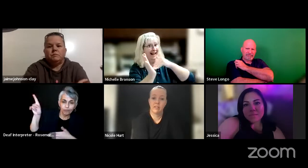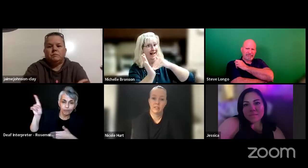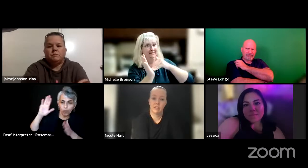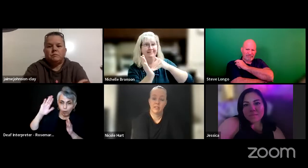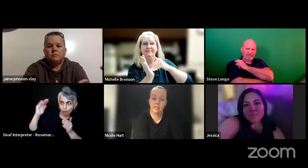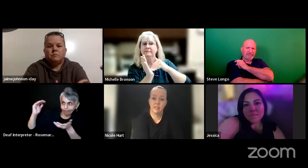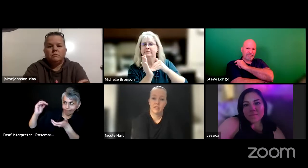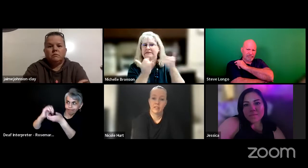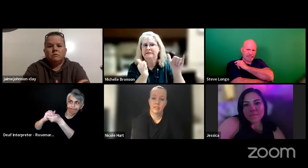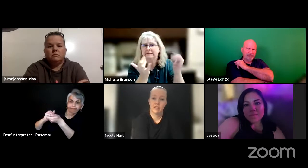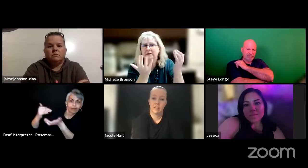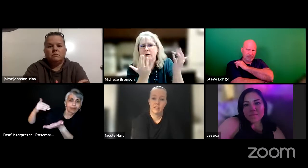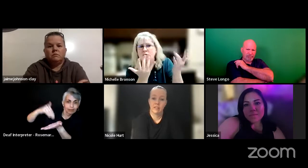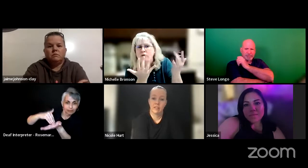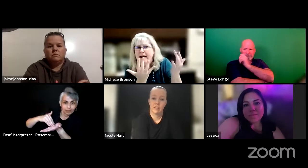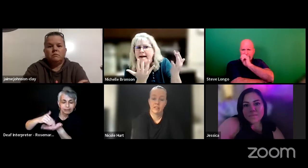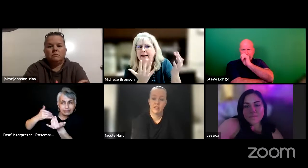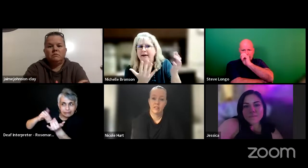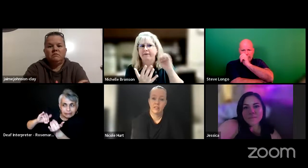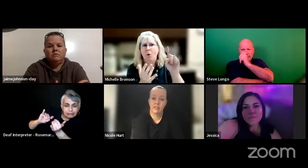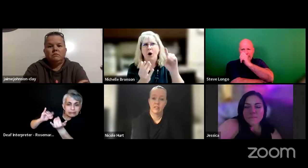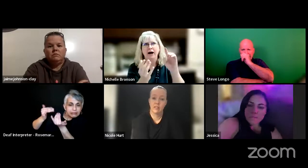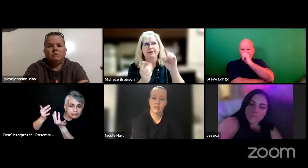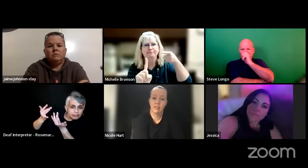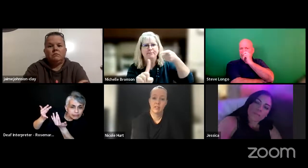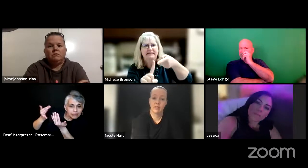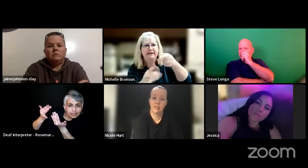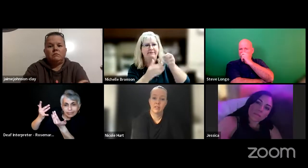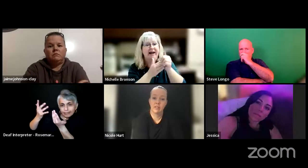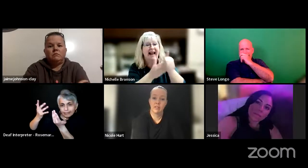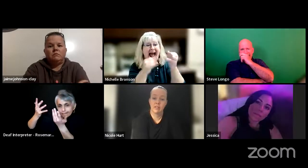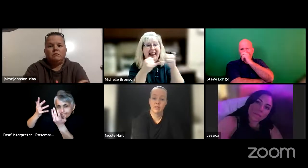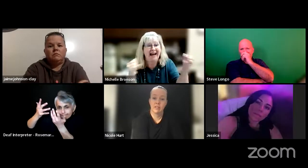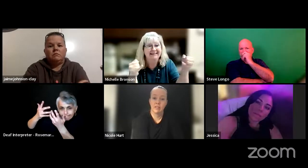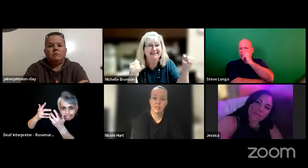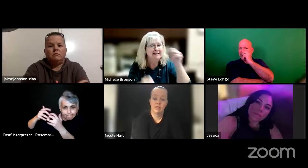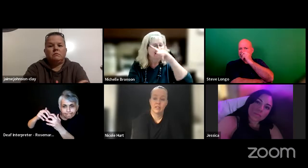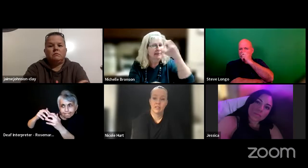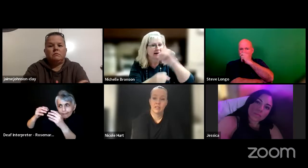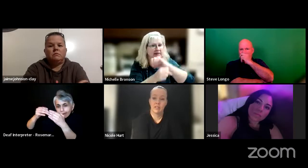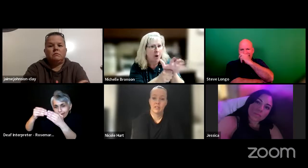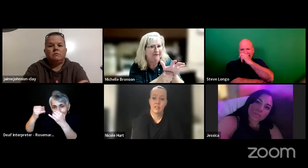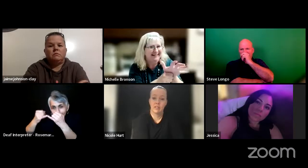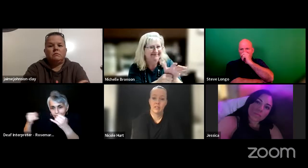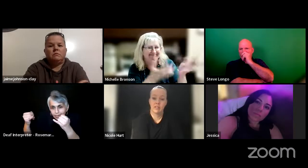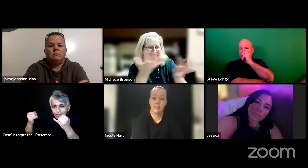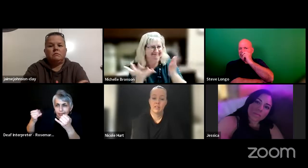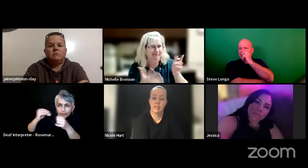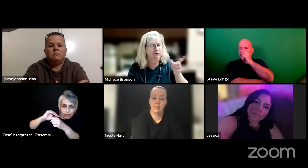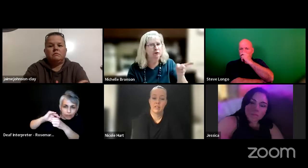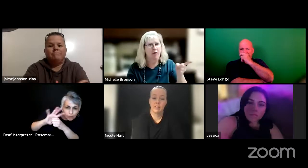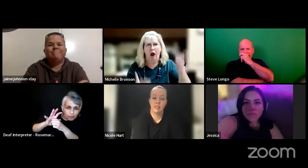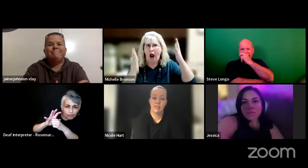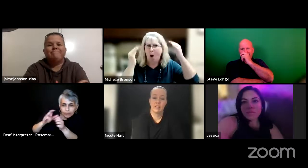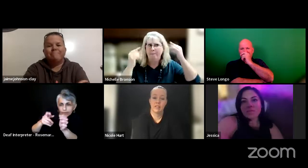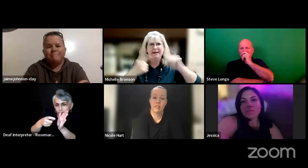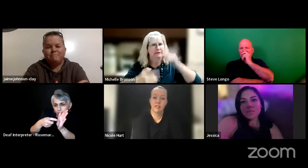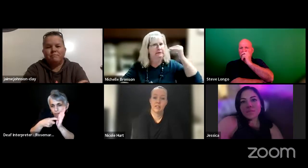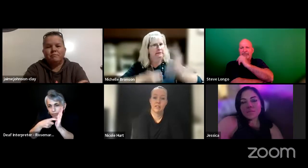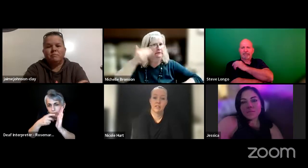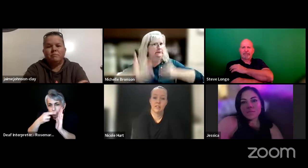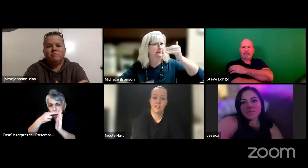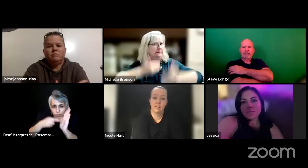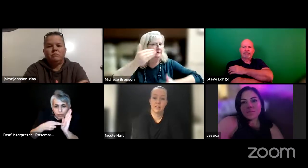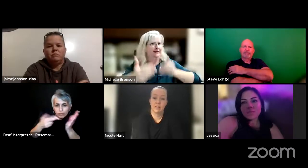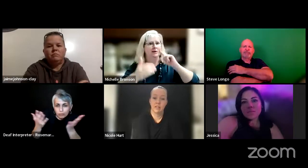We hope to partner with them again, and we're still waiting for the specific guidelines again